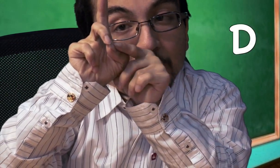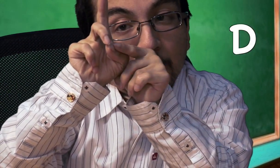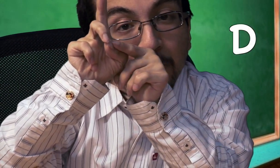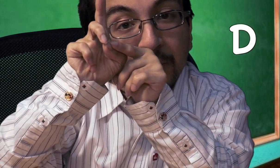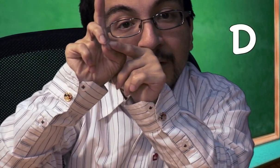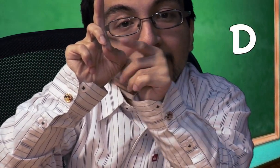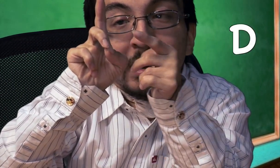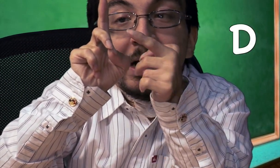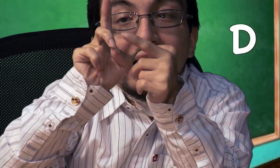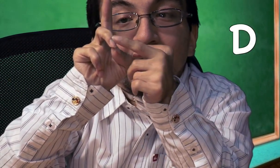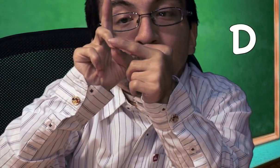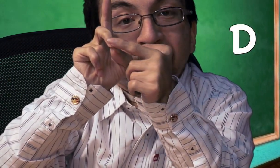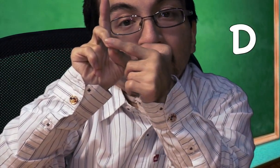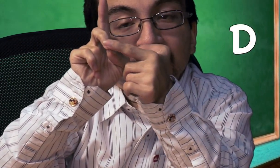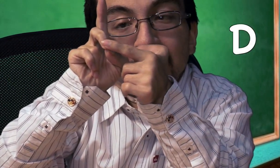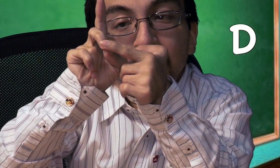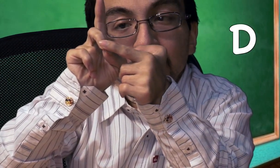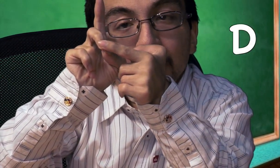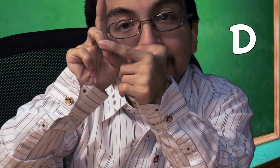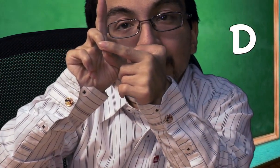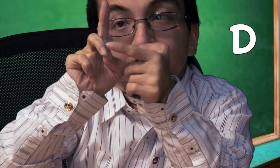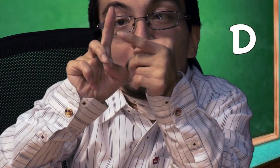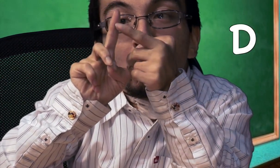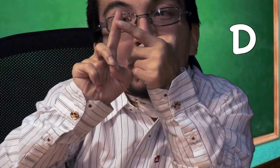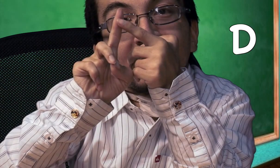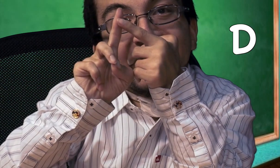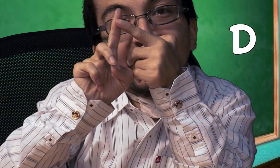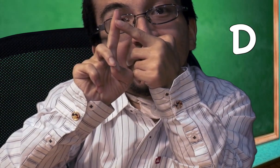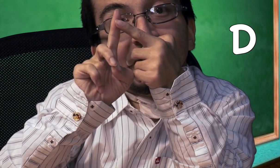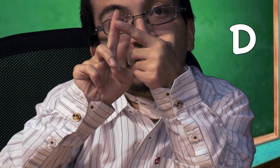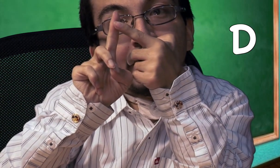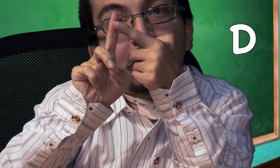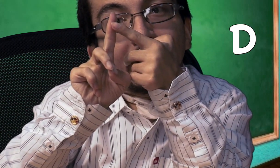thumb and the middle finger touching, while the index finger is out.